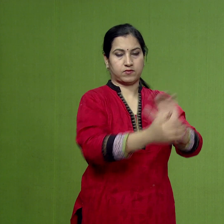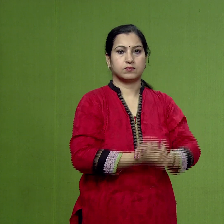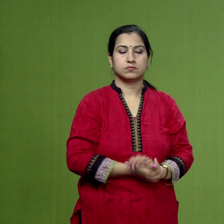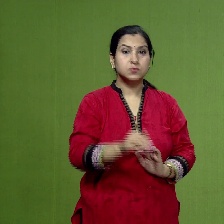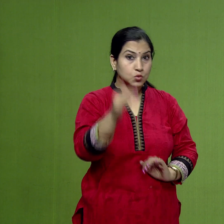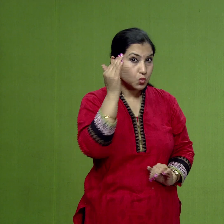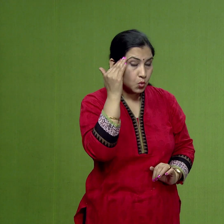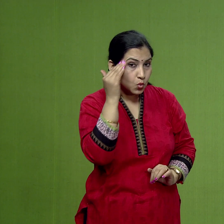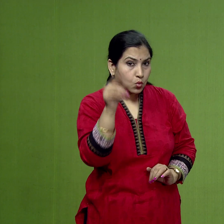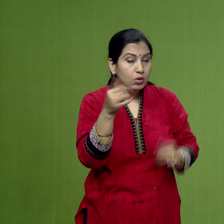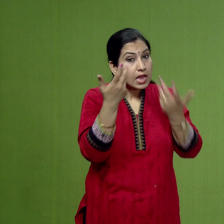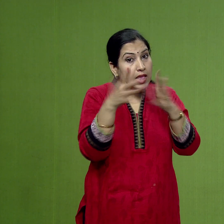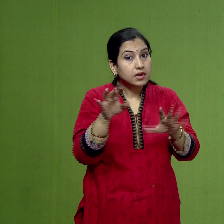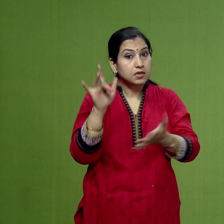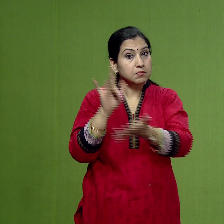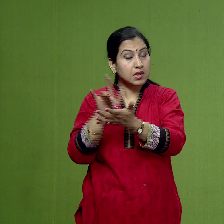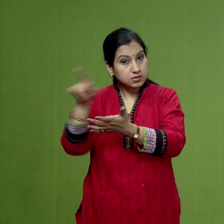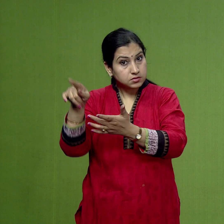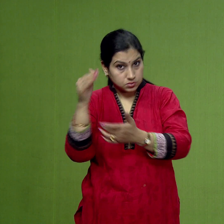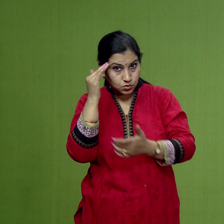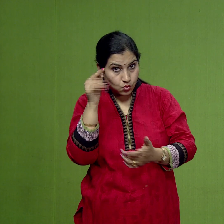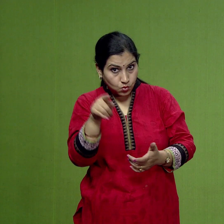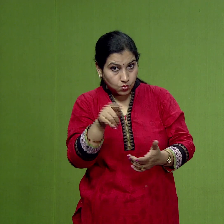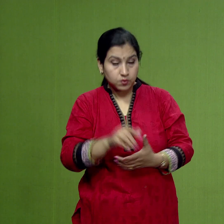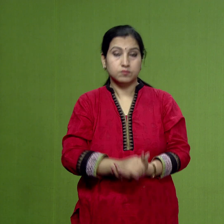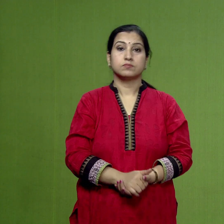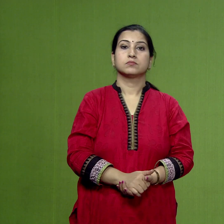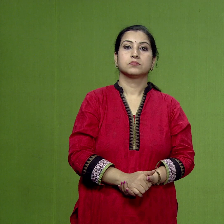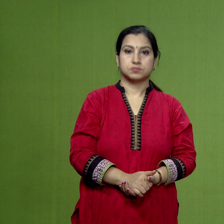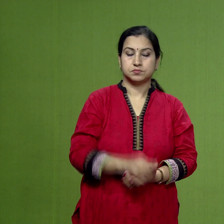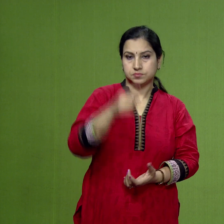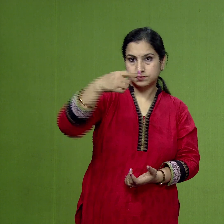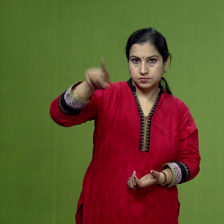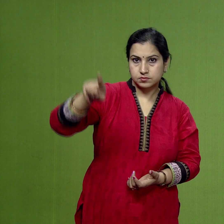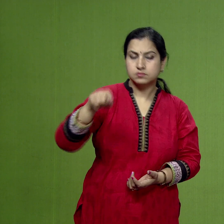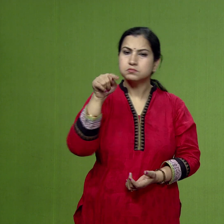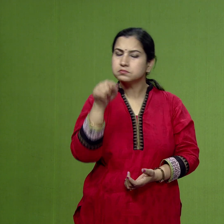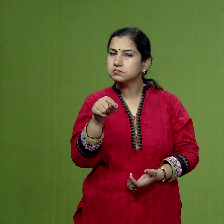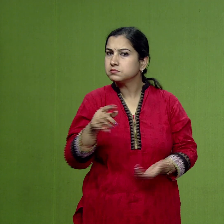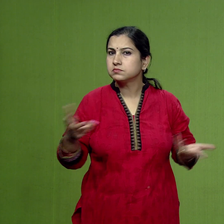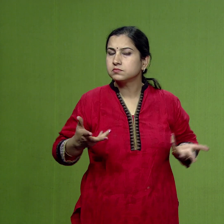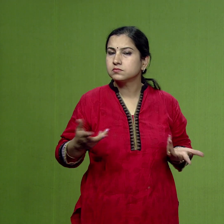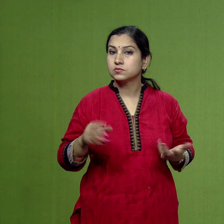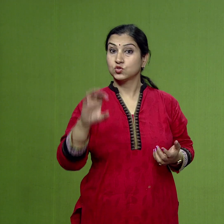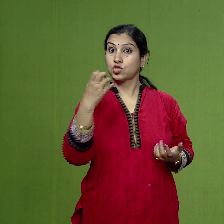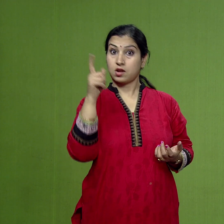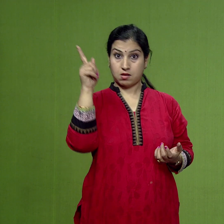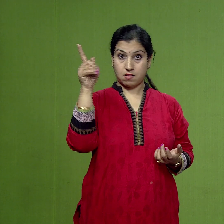you know any other capital like this? Yes, it is Chandigarh, which is